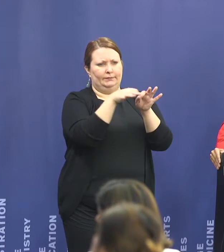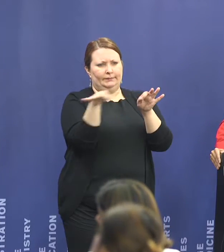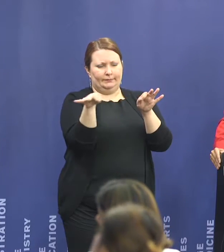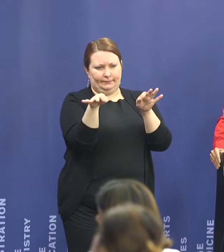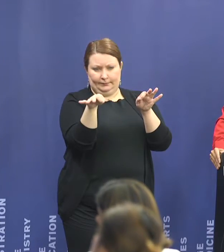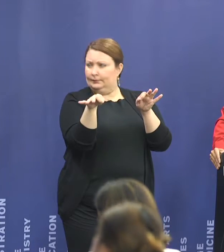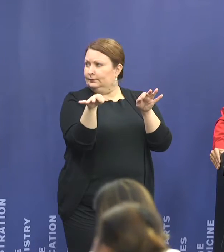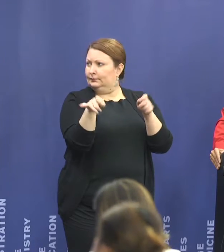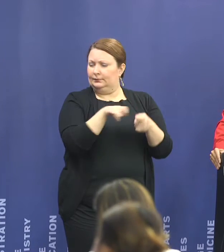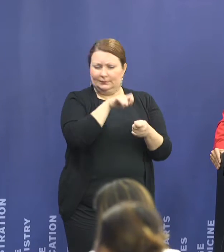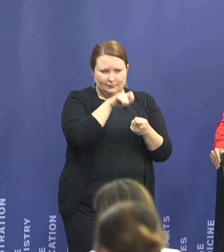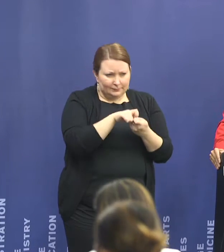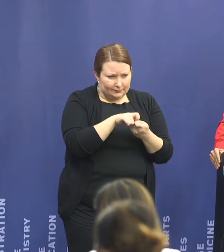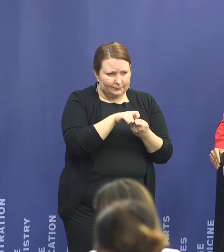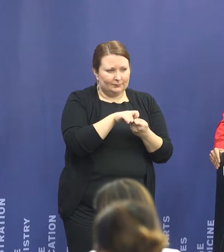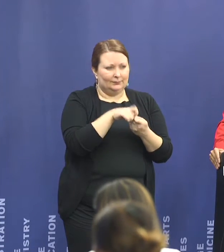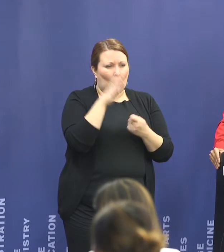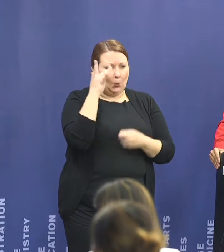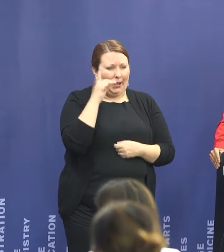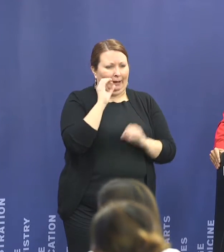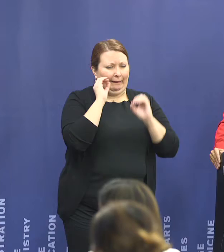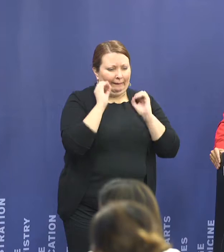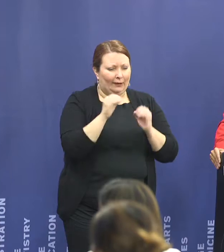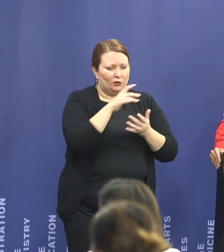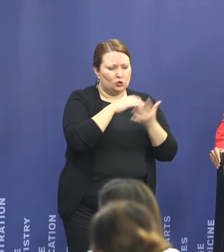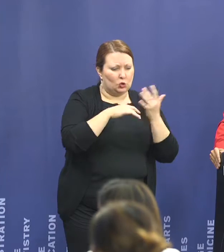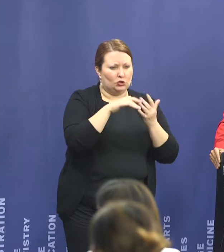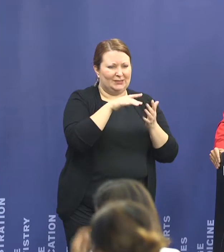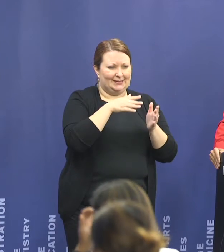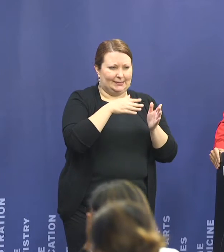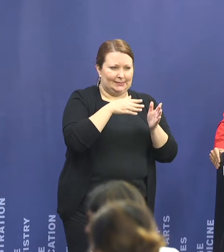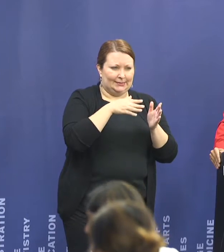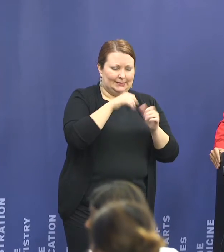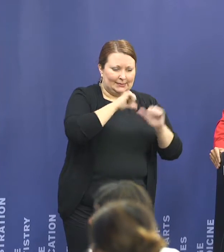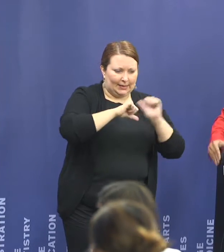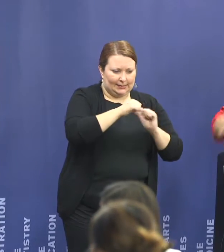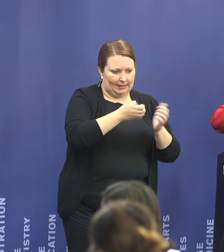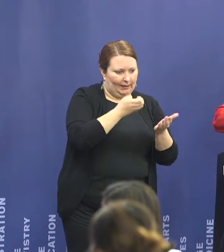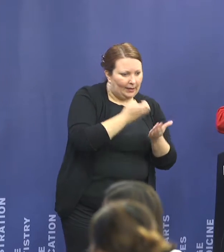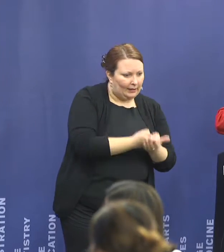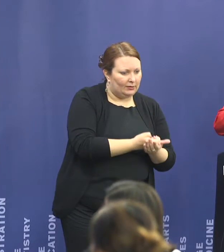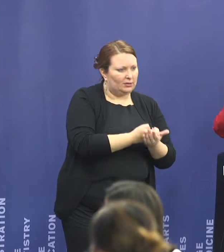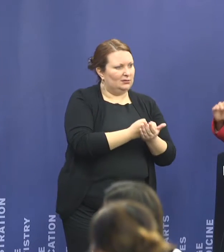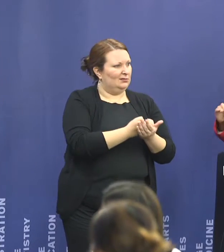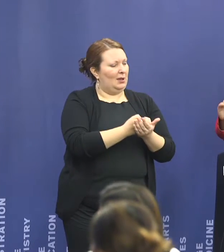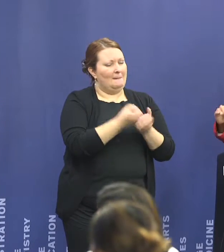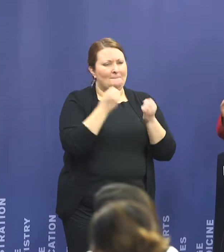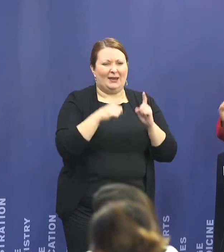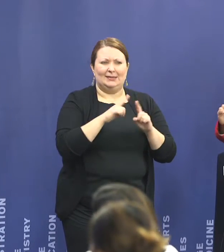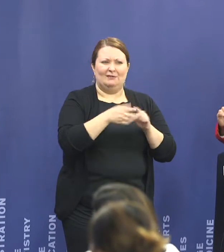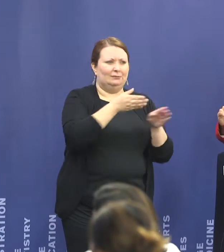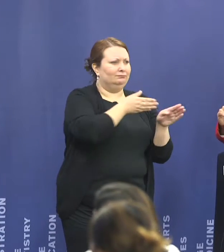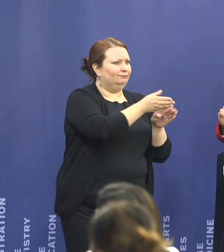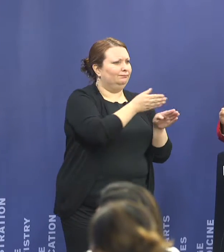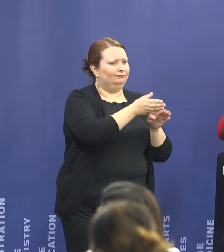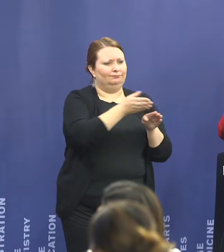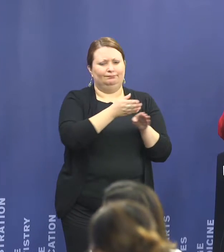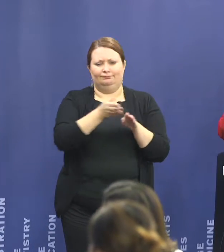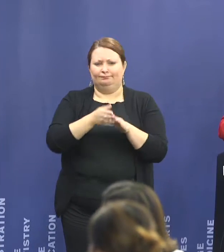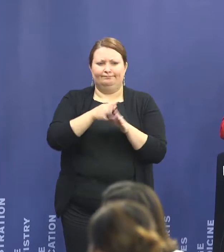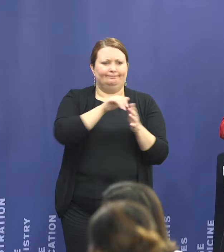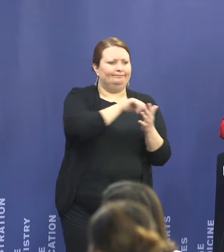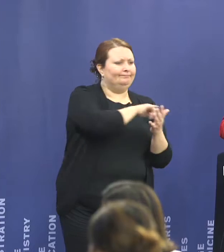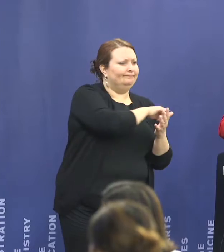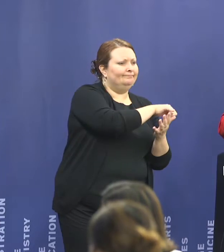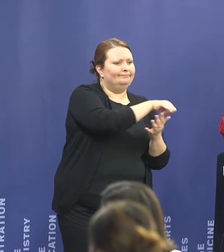particularly, why is it that none of the social science evidence that goes across many, many disciplines, we're not